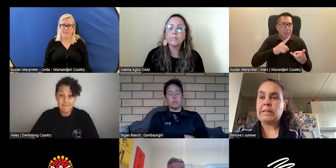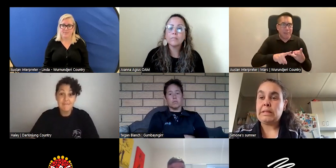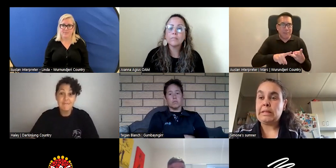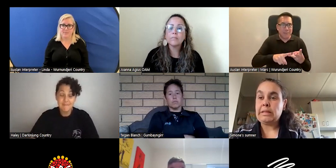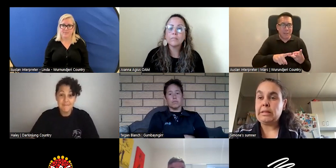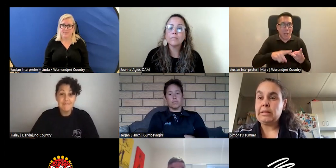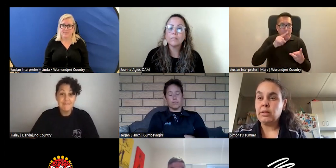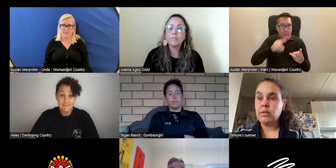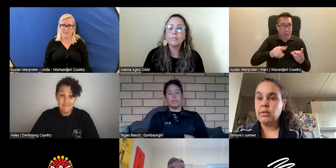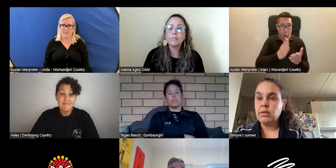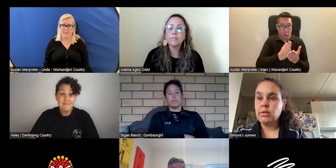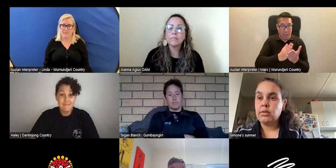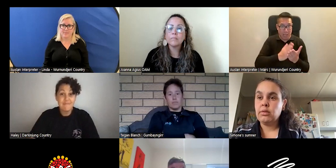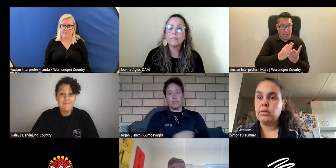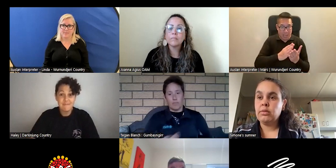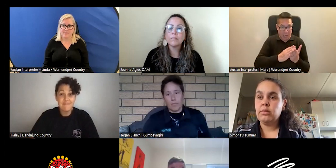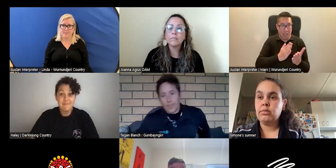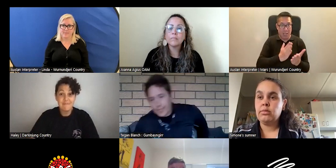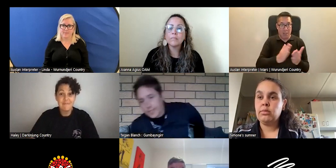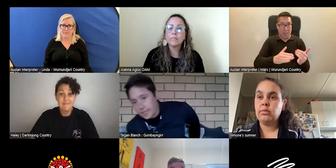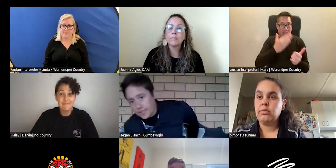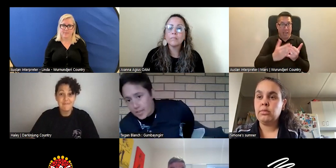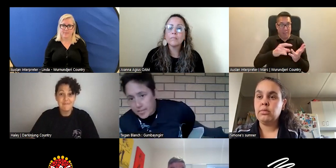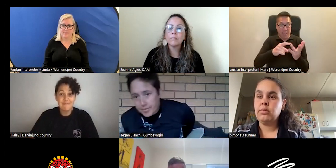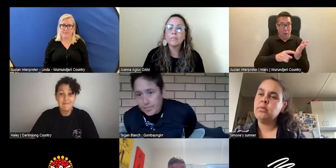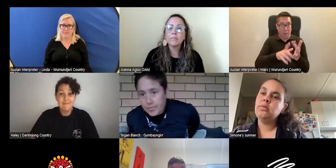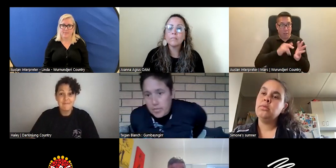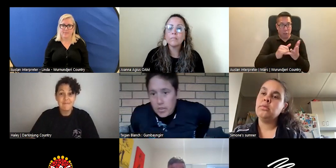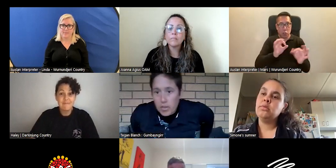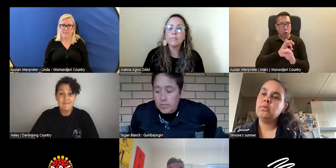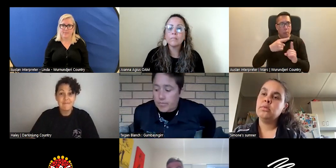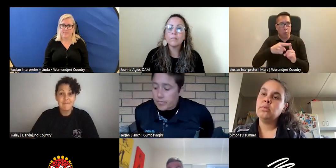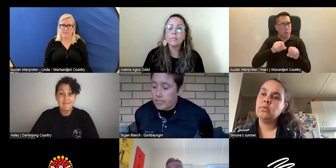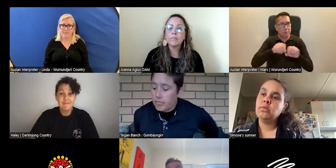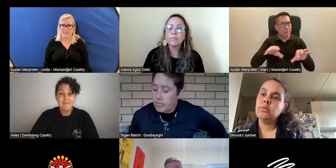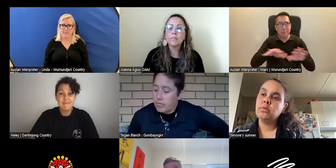the outcomes on the ground just aren't resulting as positively as they should.